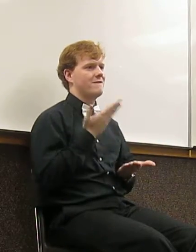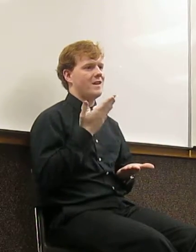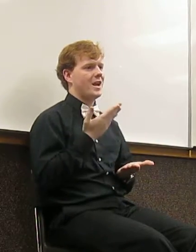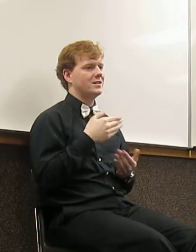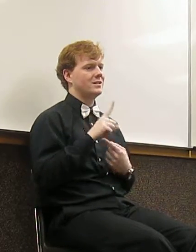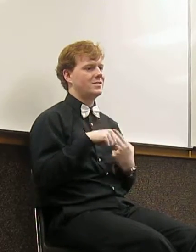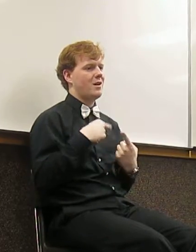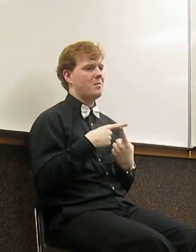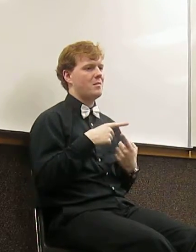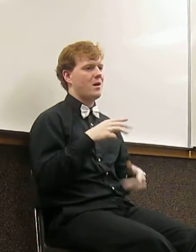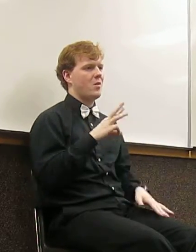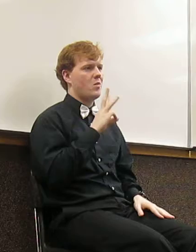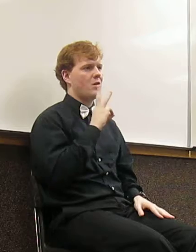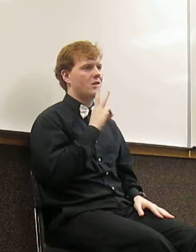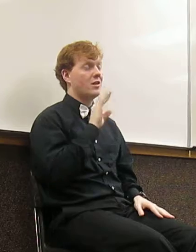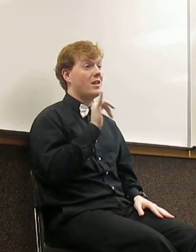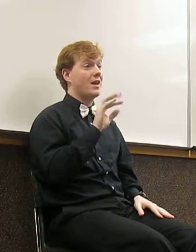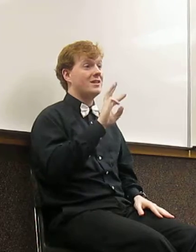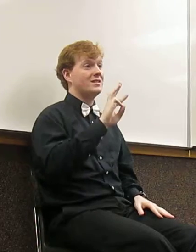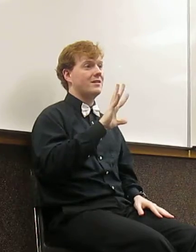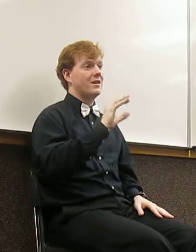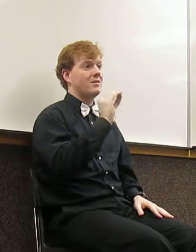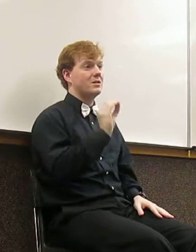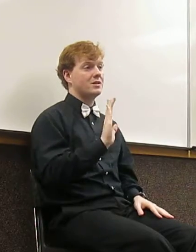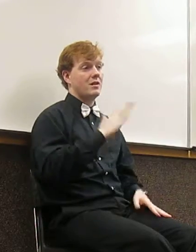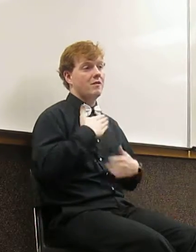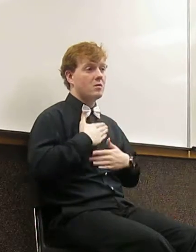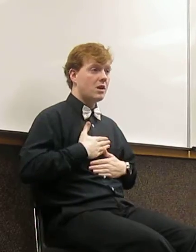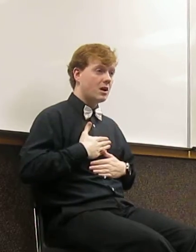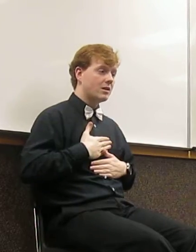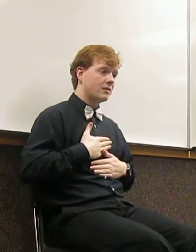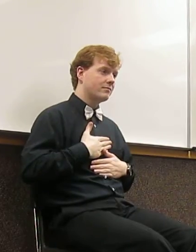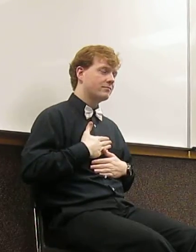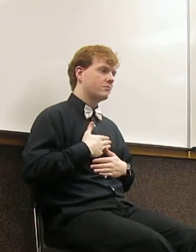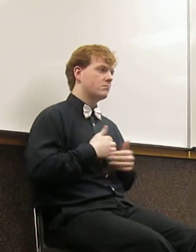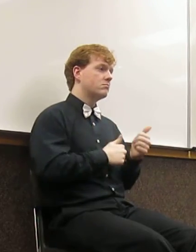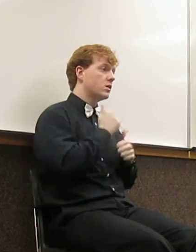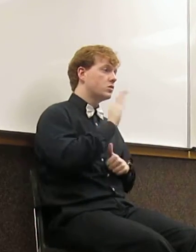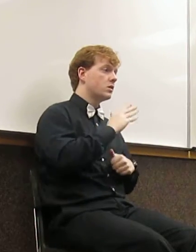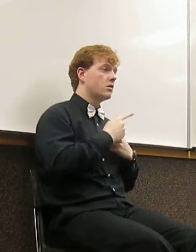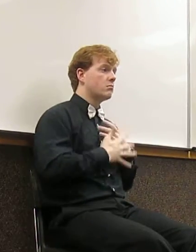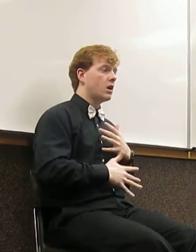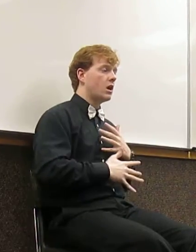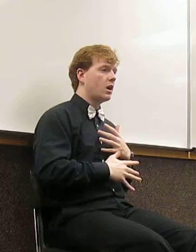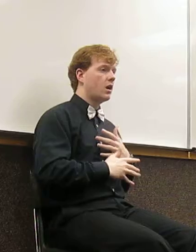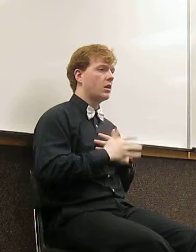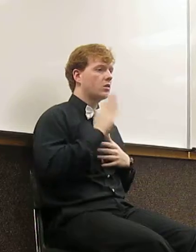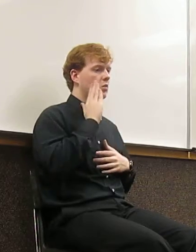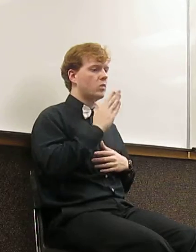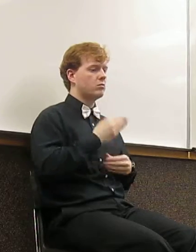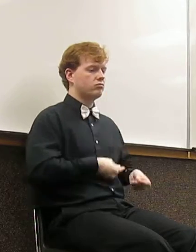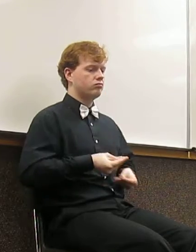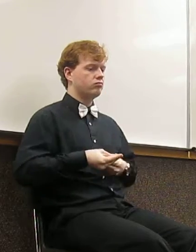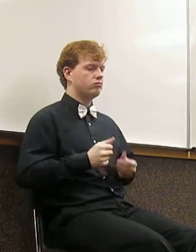So it makes up 65% of your body. It's a major component of your blood. Carries waste, helps you digest food.